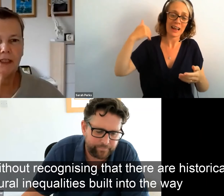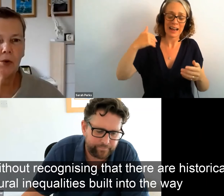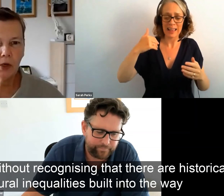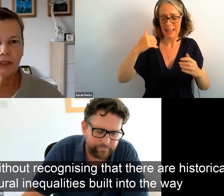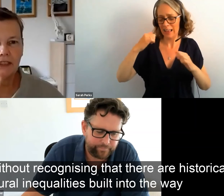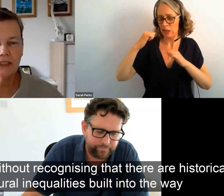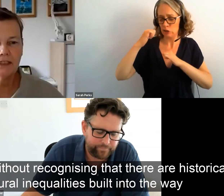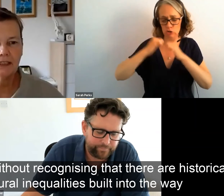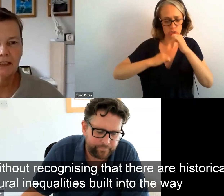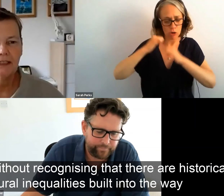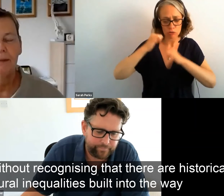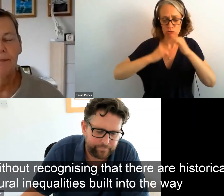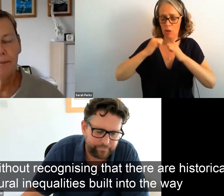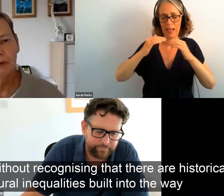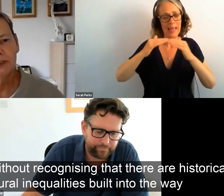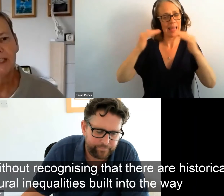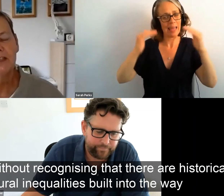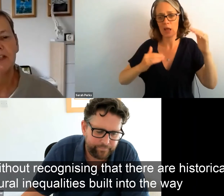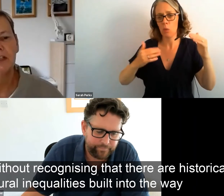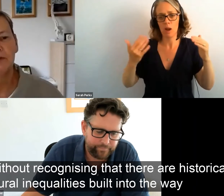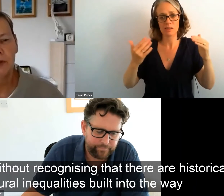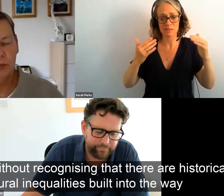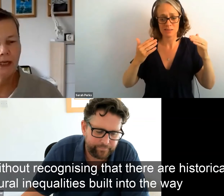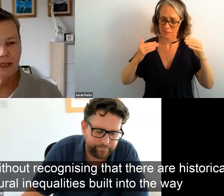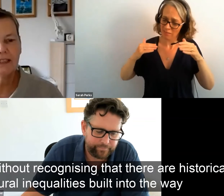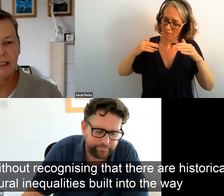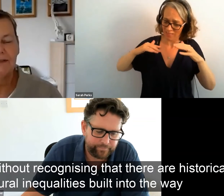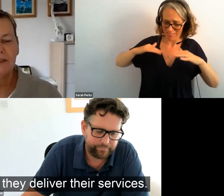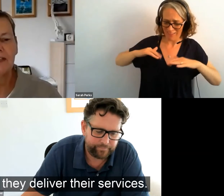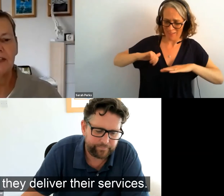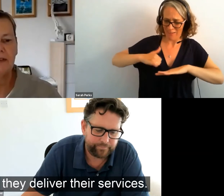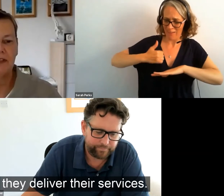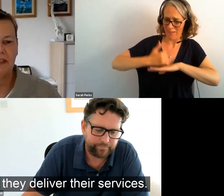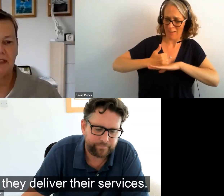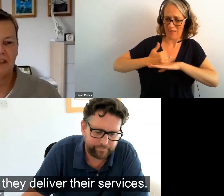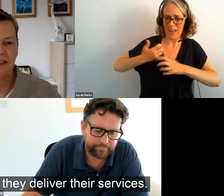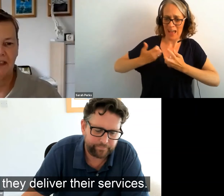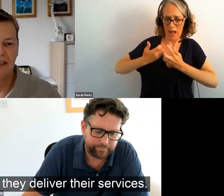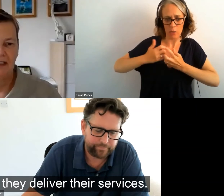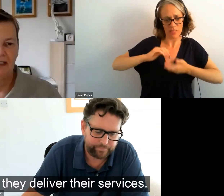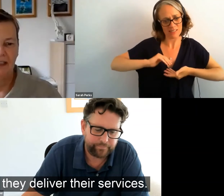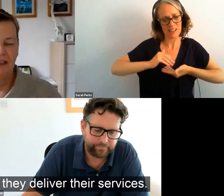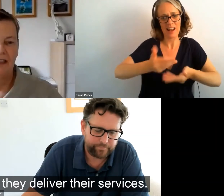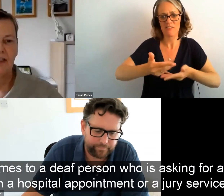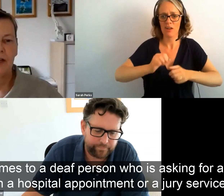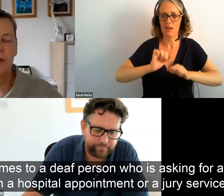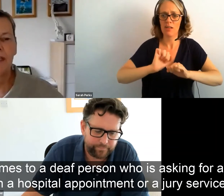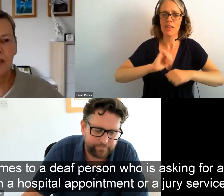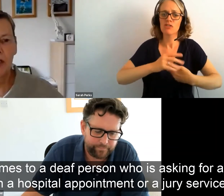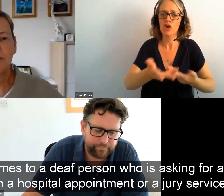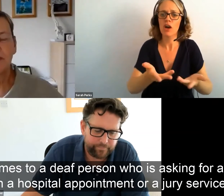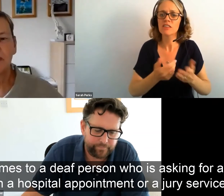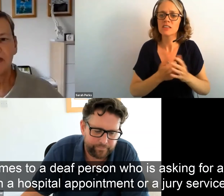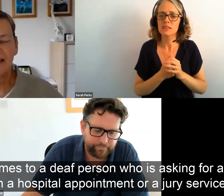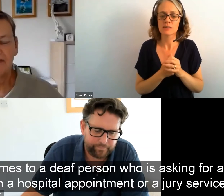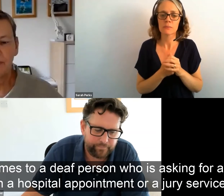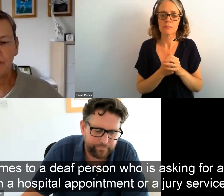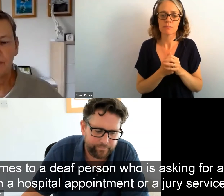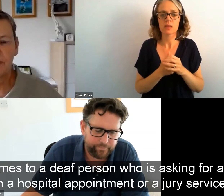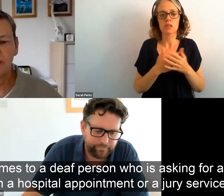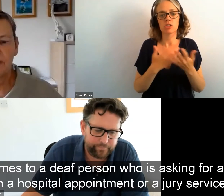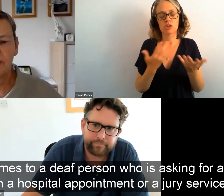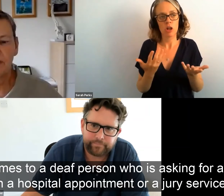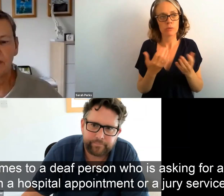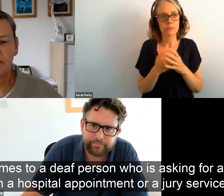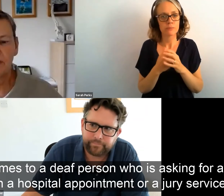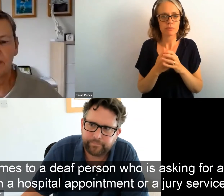structural inequalities built into the way they deliver their services. So when it comes to the deaf